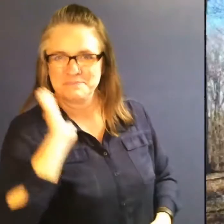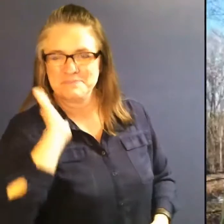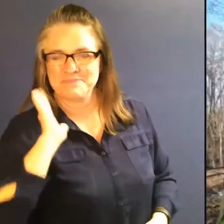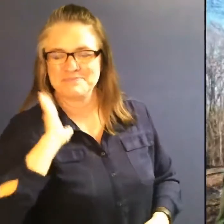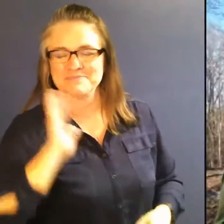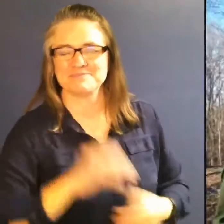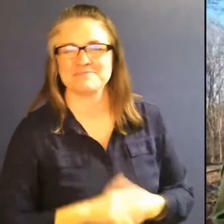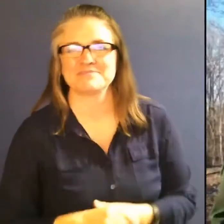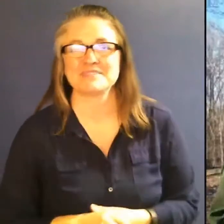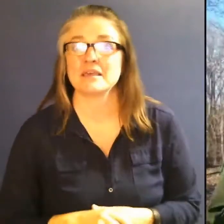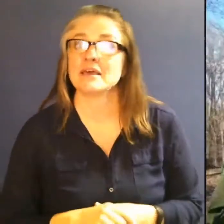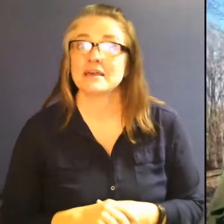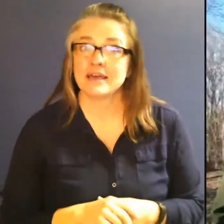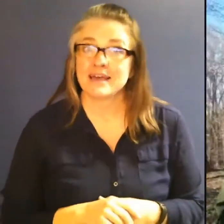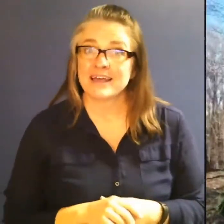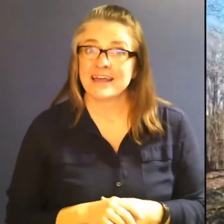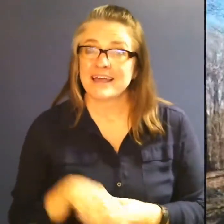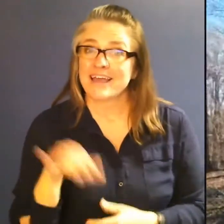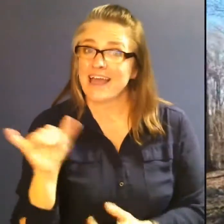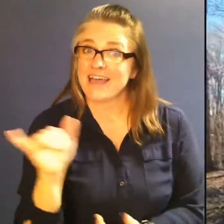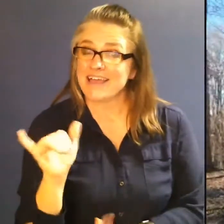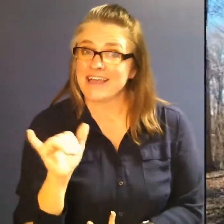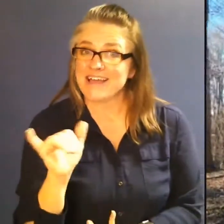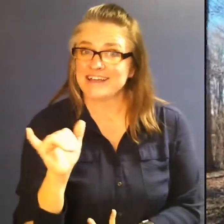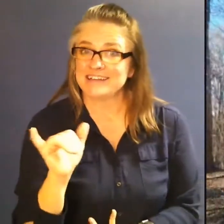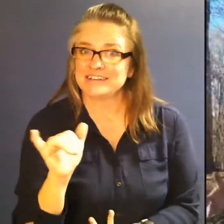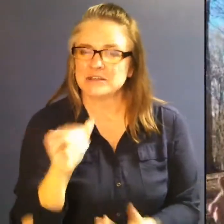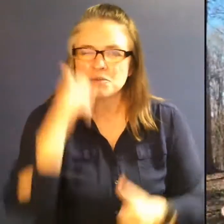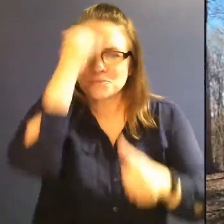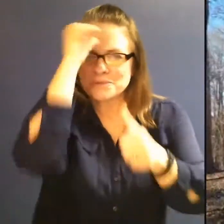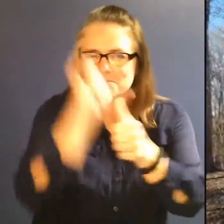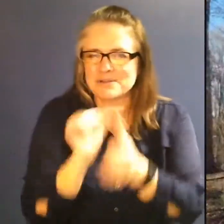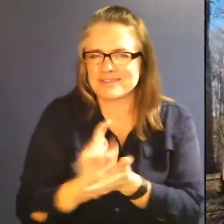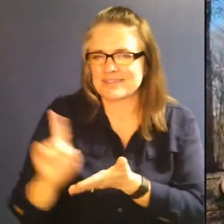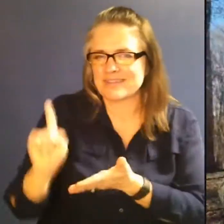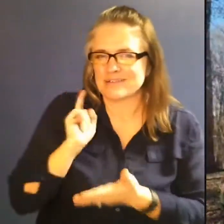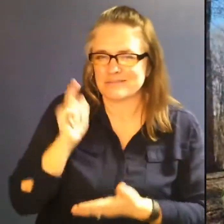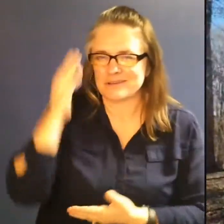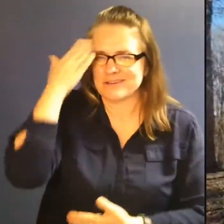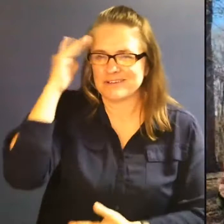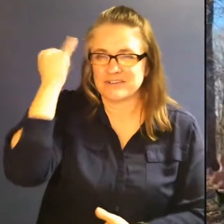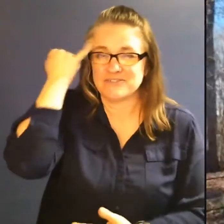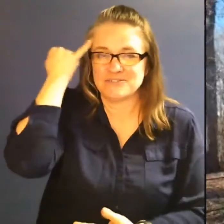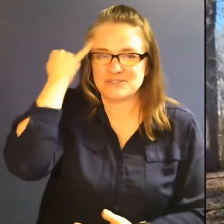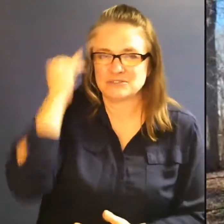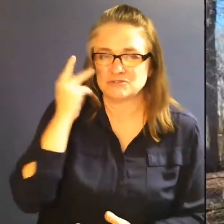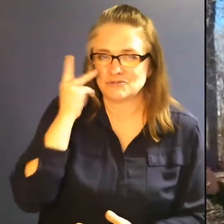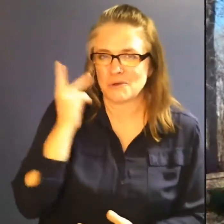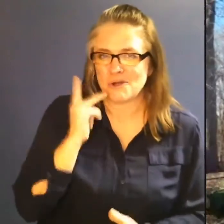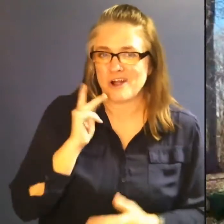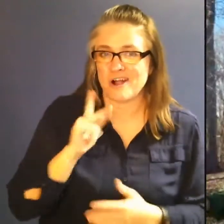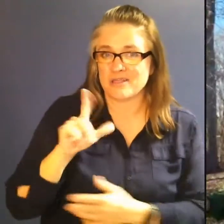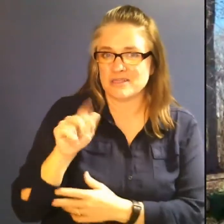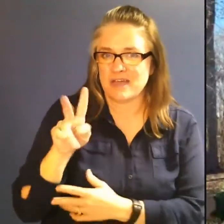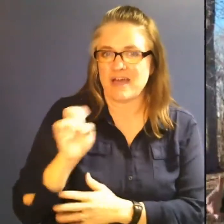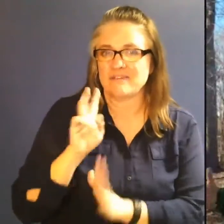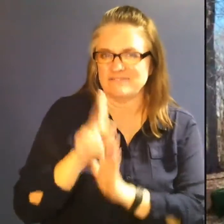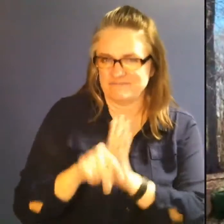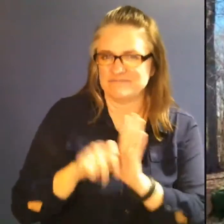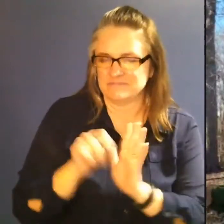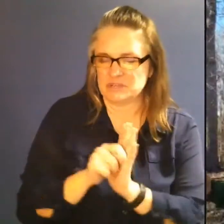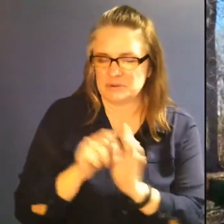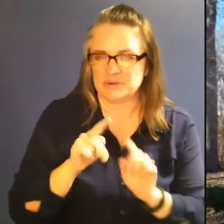So they made it, and remember last week, I don't know if you saw, but typically we talk about how the indigenous folks,